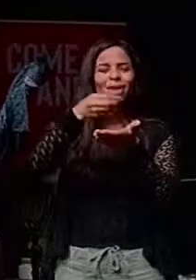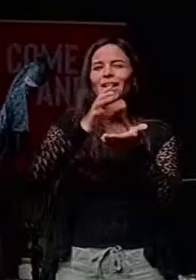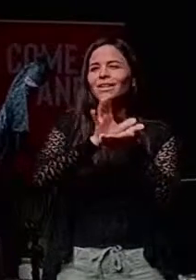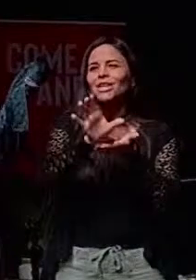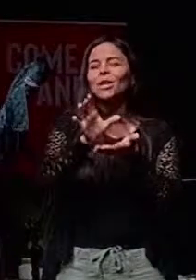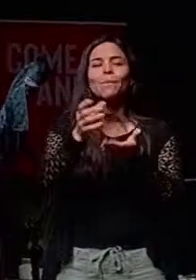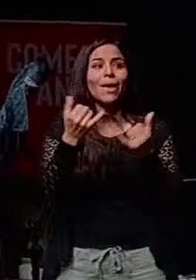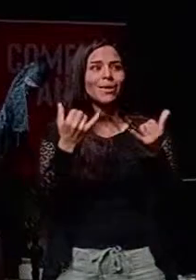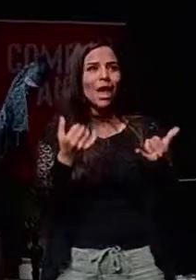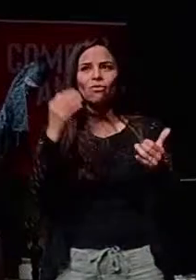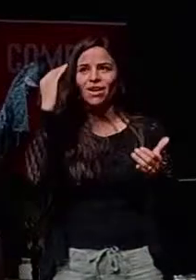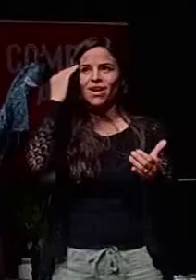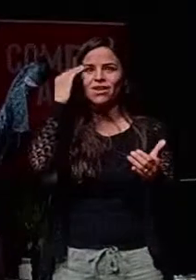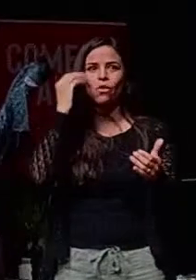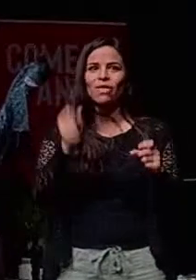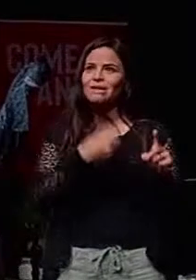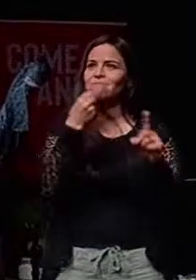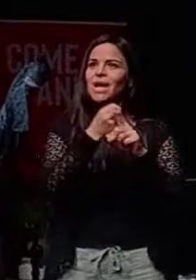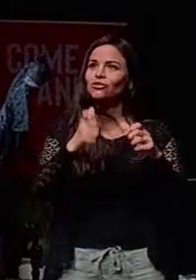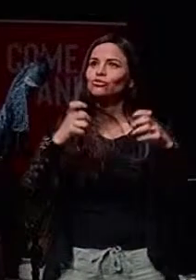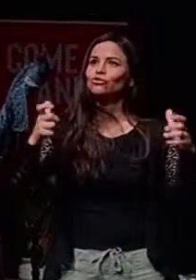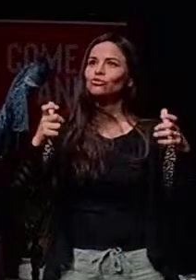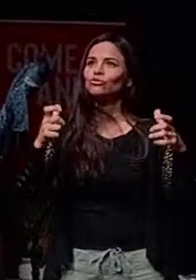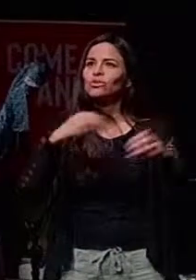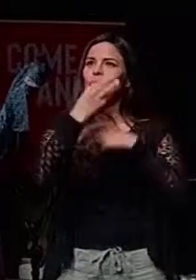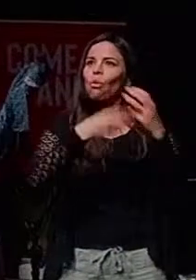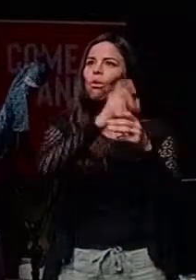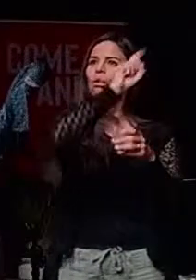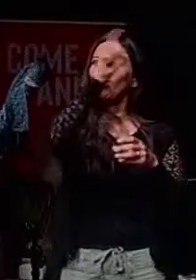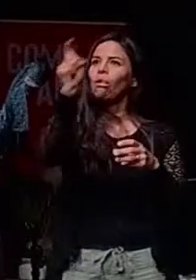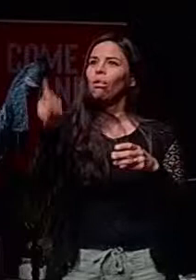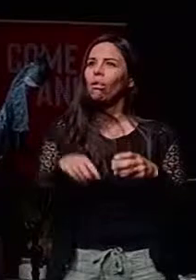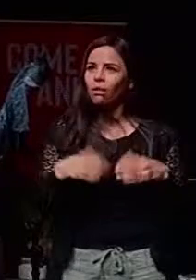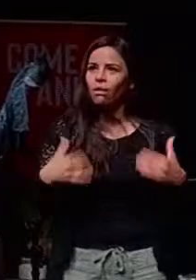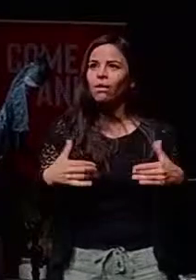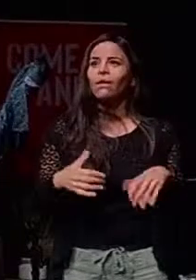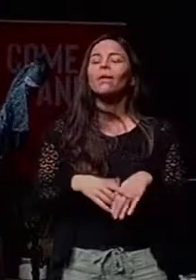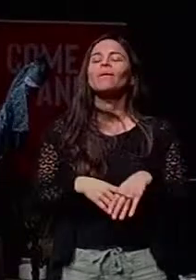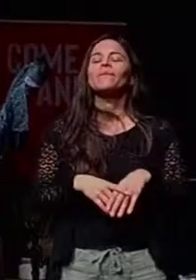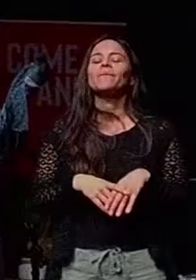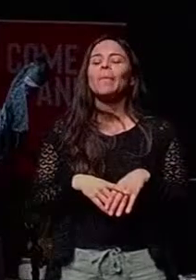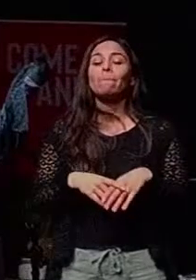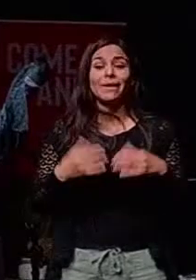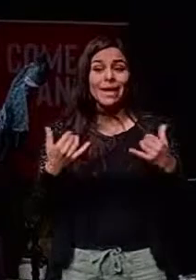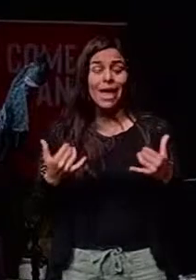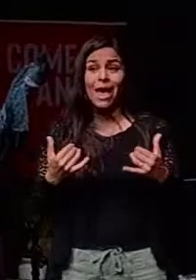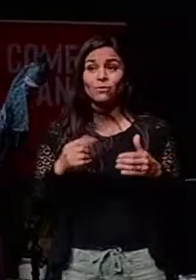it has a lasting impact, like I obviously wasn't giving at the time that the church was planted, but to know